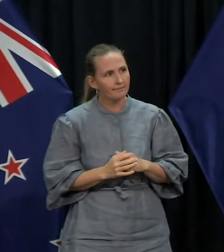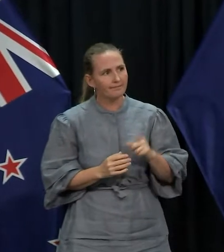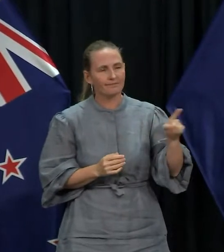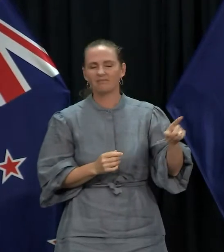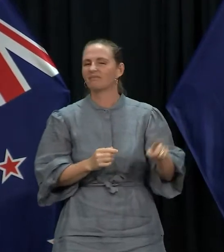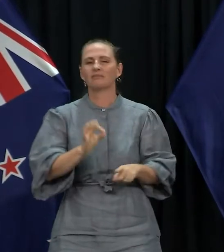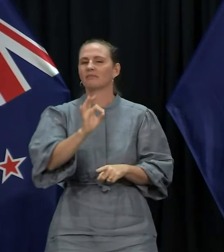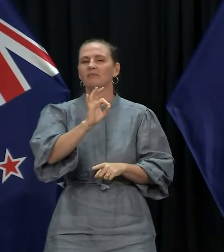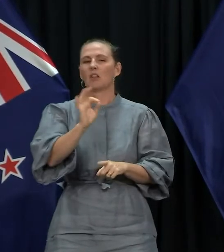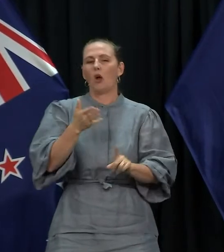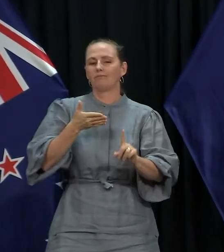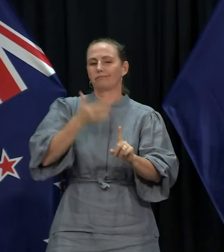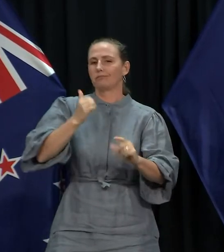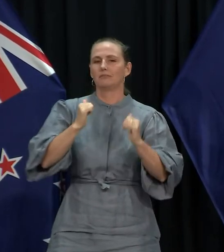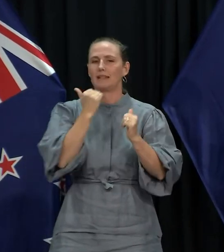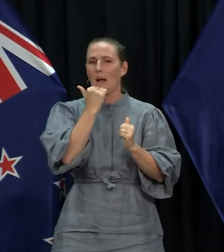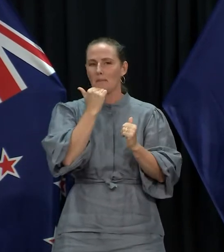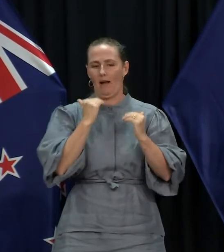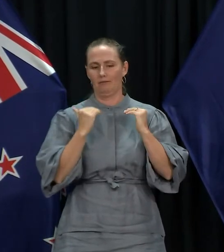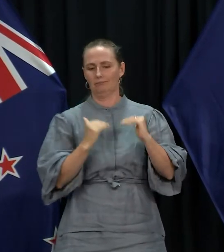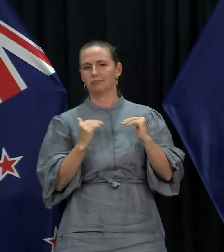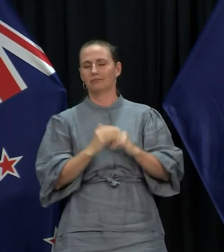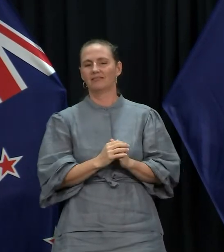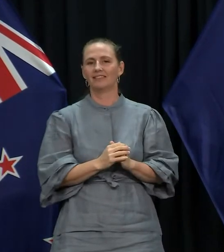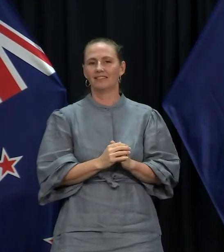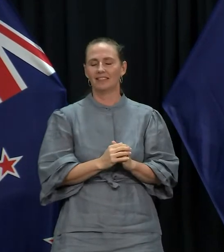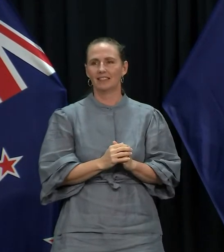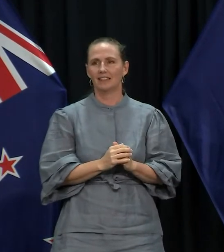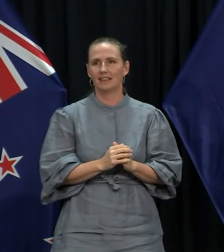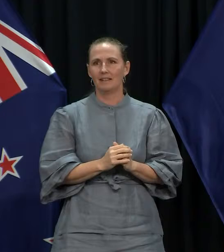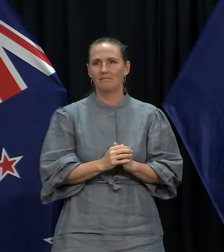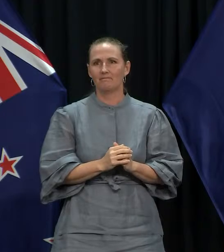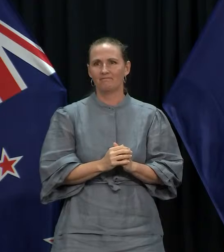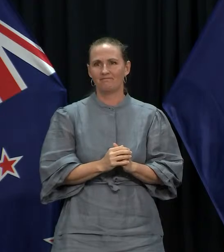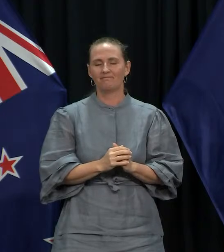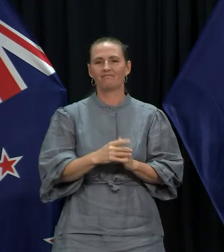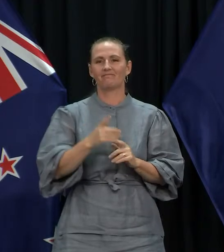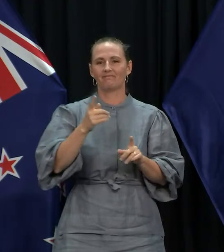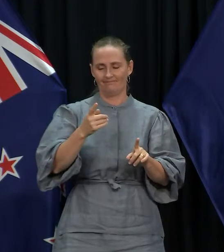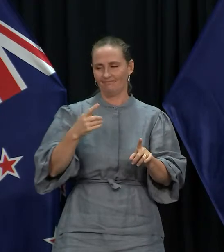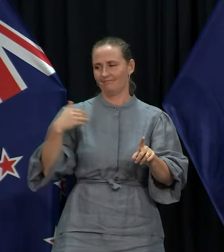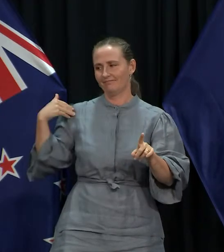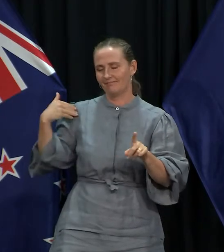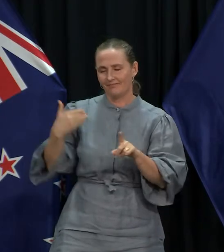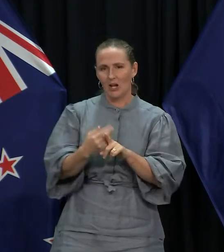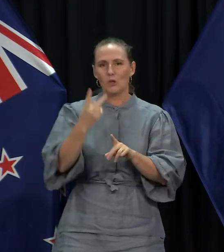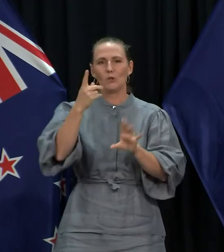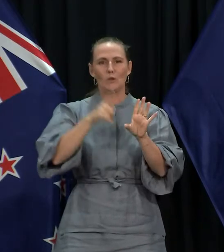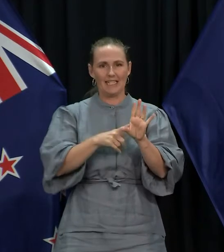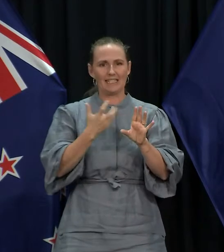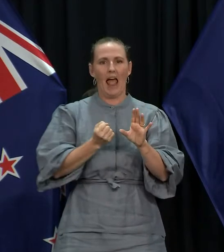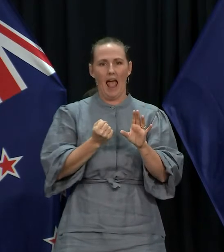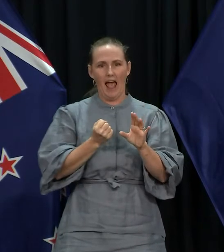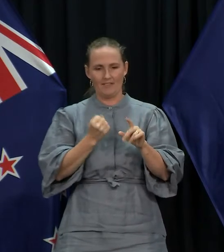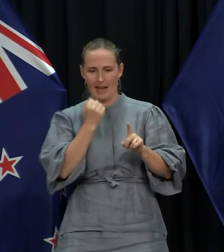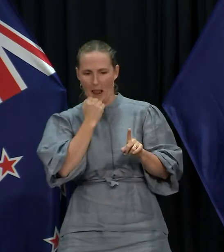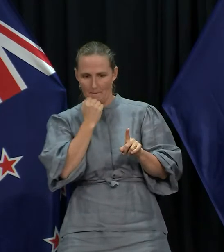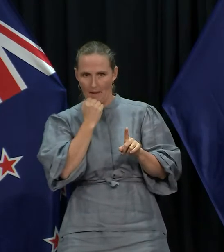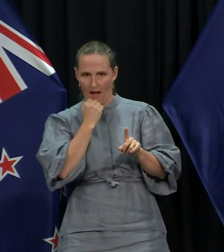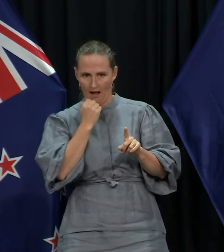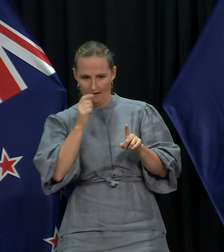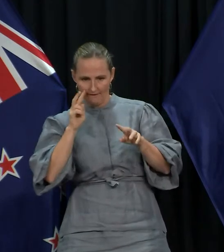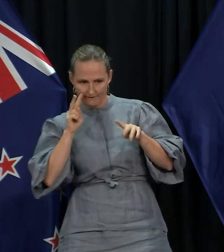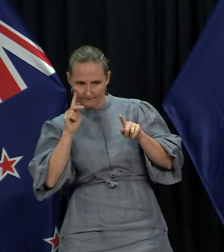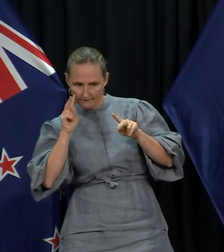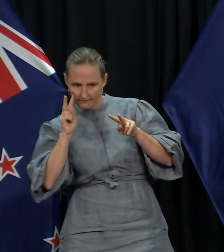number, and it's been a fairly common theme over the last couple of years, but the trend and where the weight of that burden is falling. I should